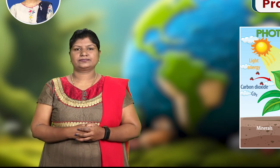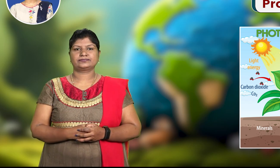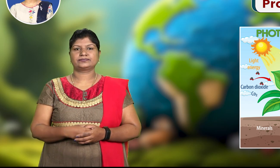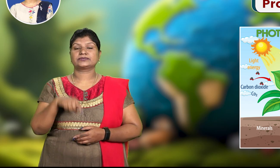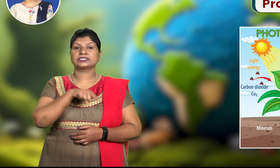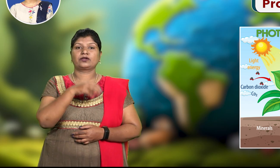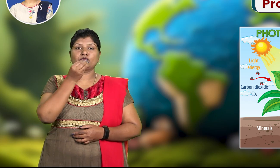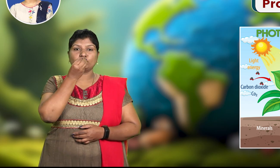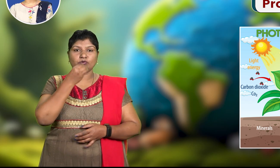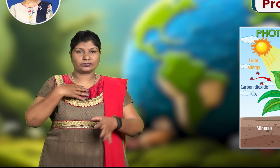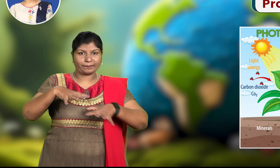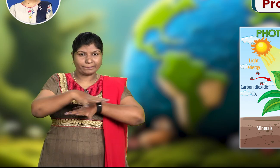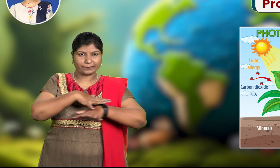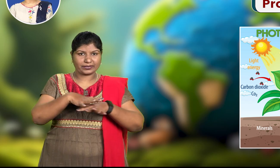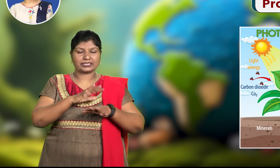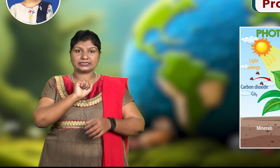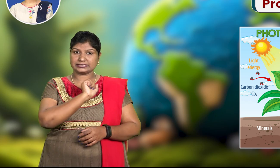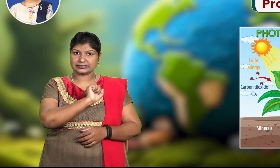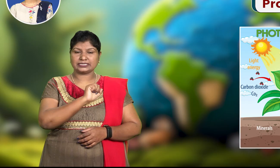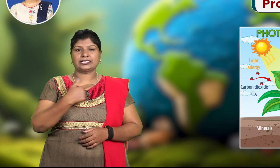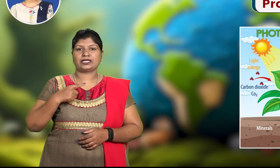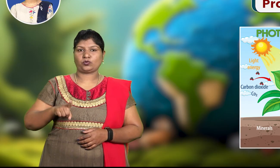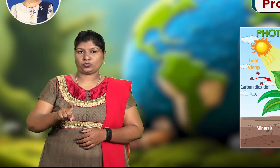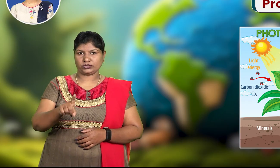The food prepared by these organisms